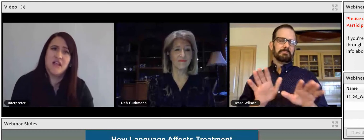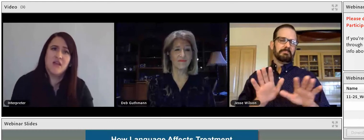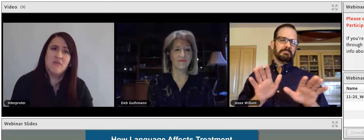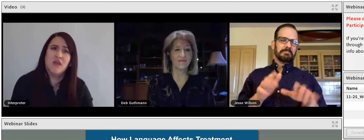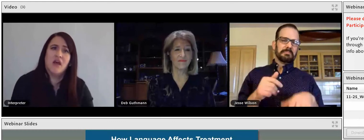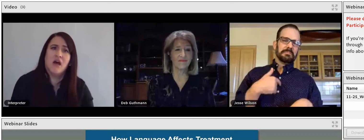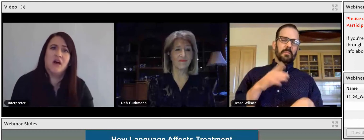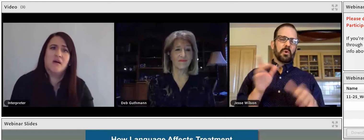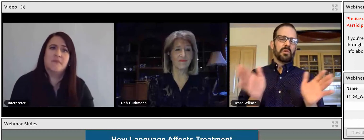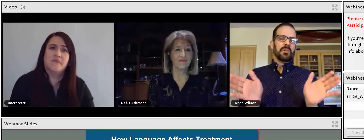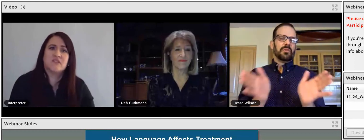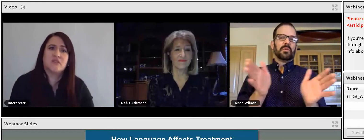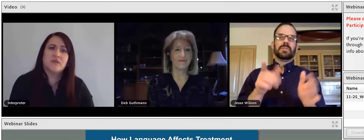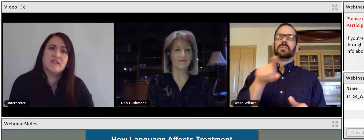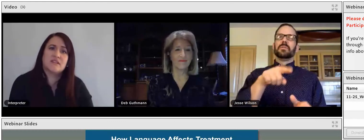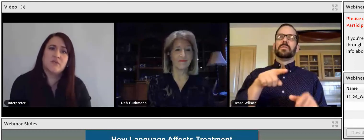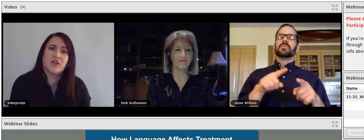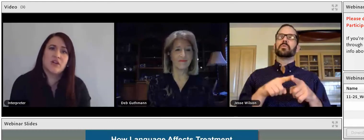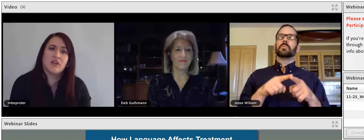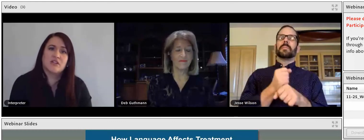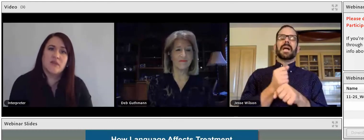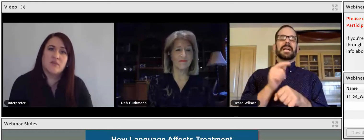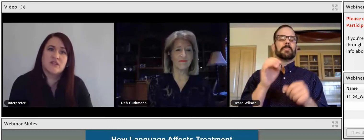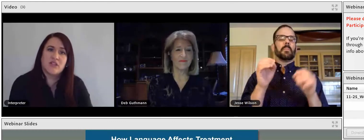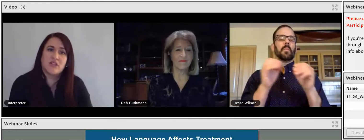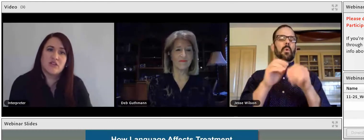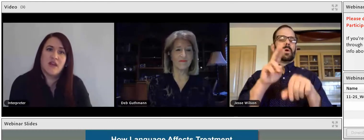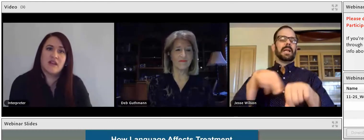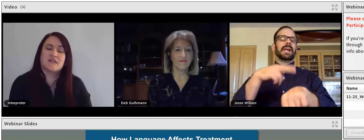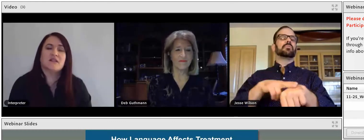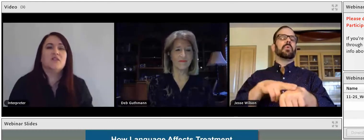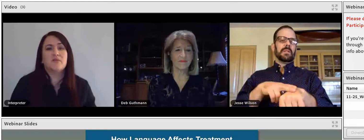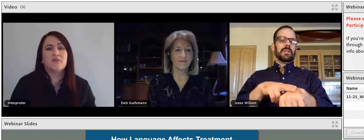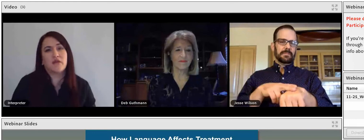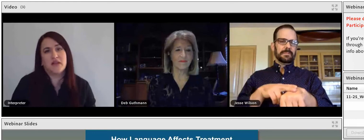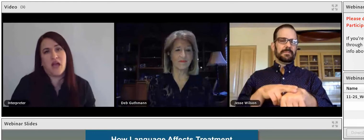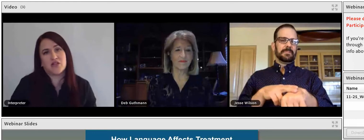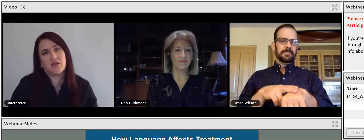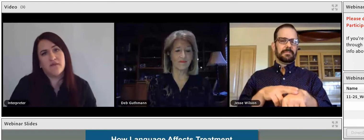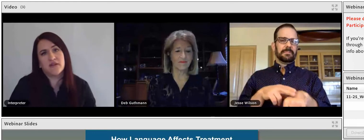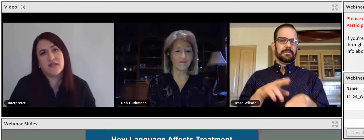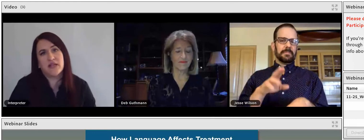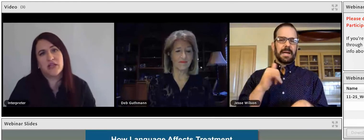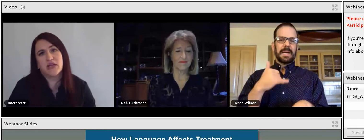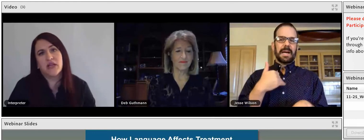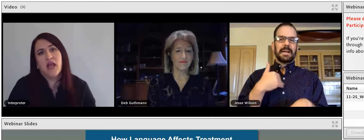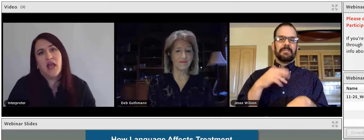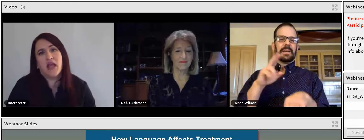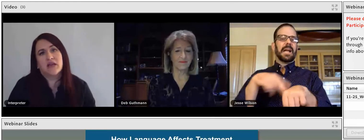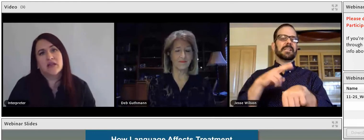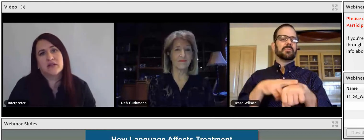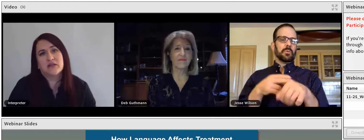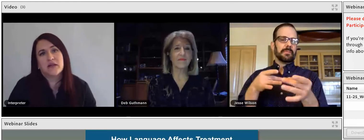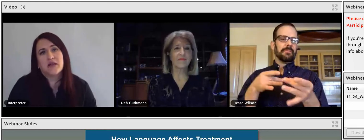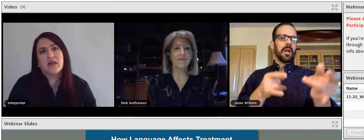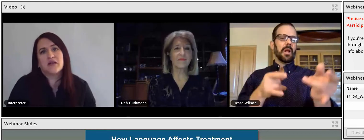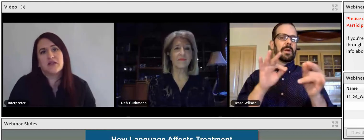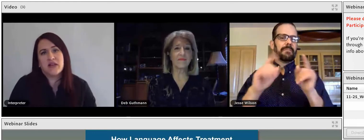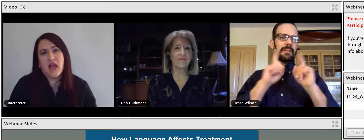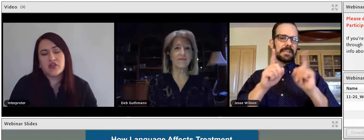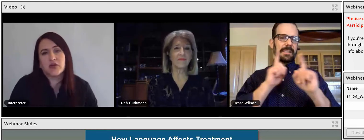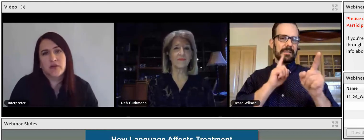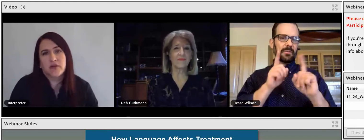lot of eyes on them. So it's really best to encourage people to make sure that it's a little bit more of a natural conversation